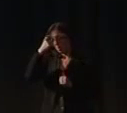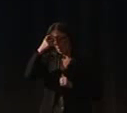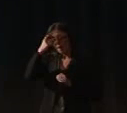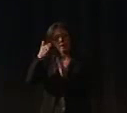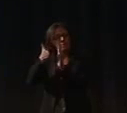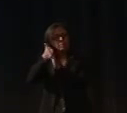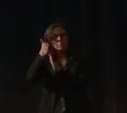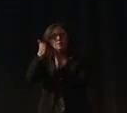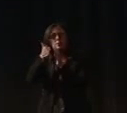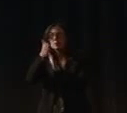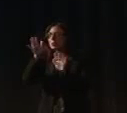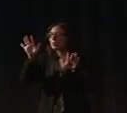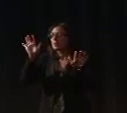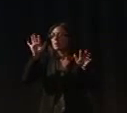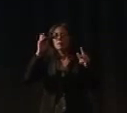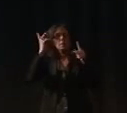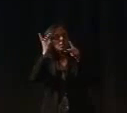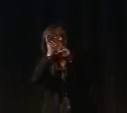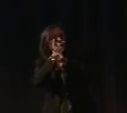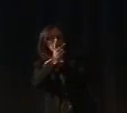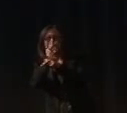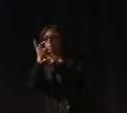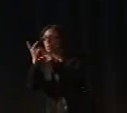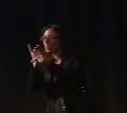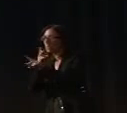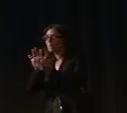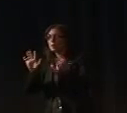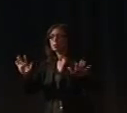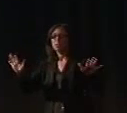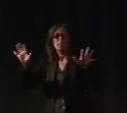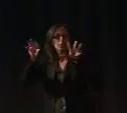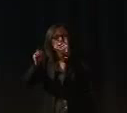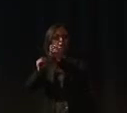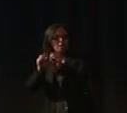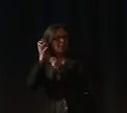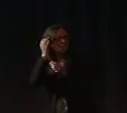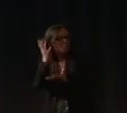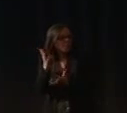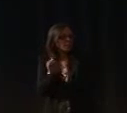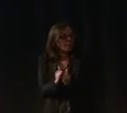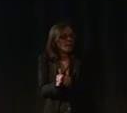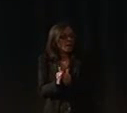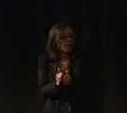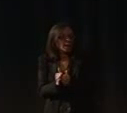our mind, and eventually how our mind interacts with each other.